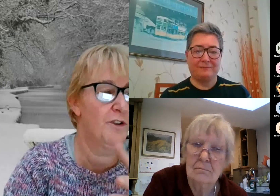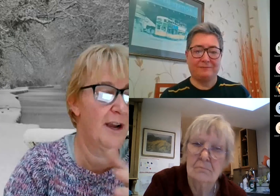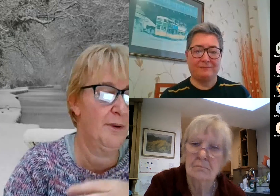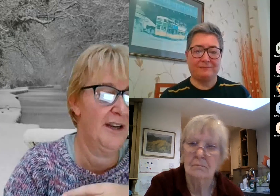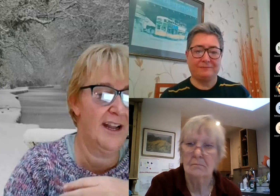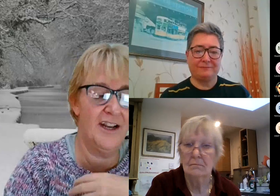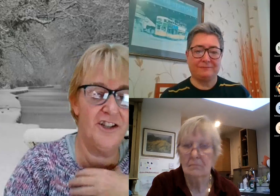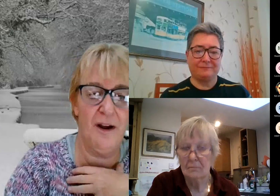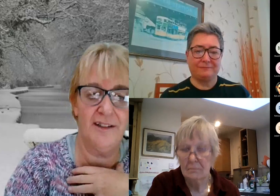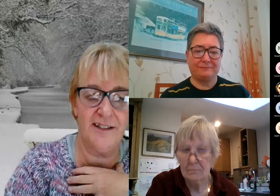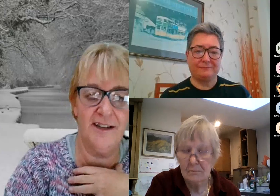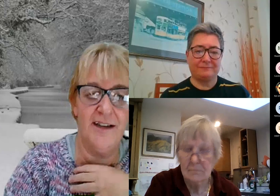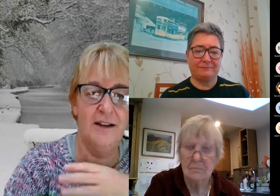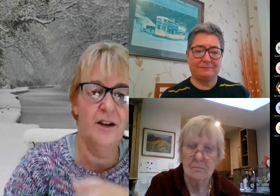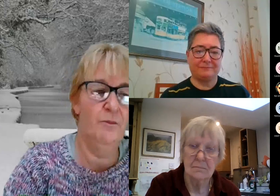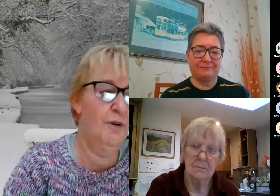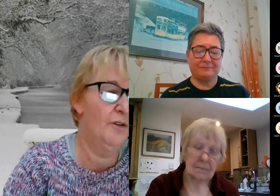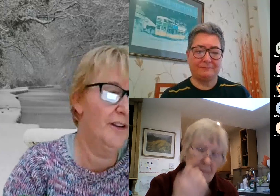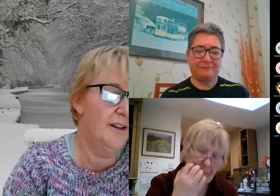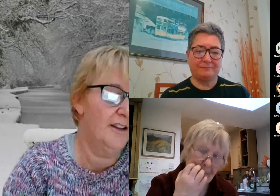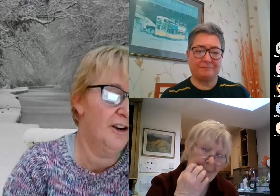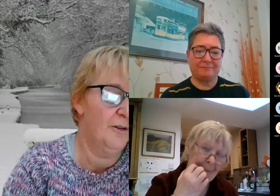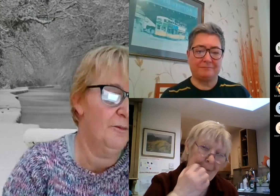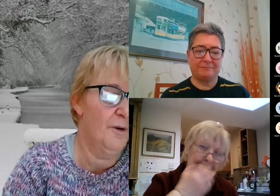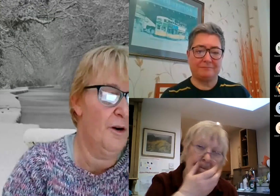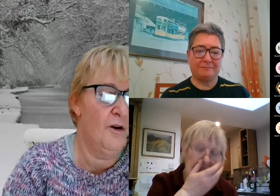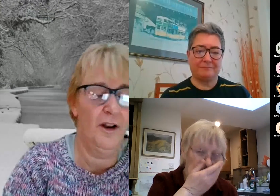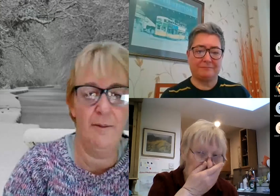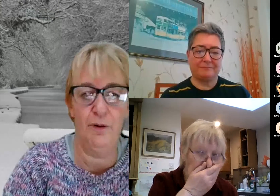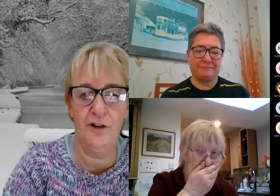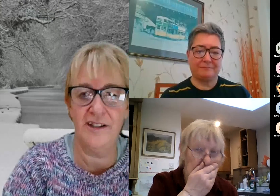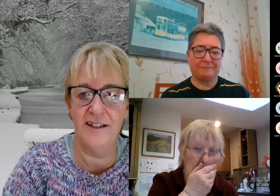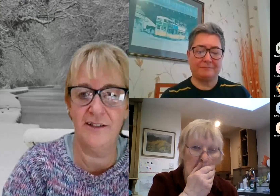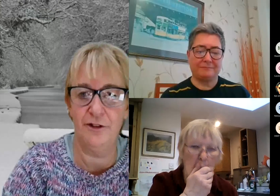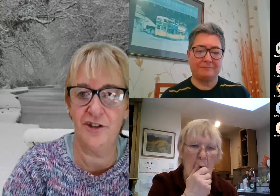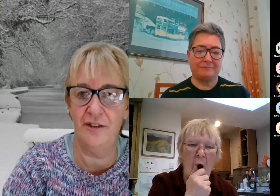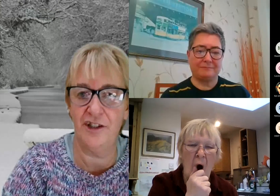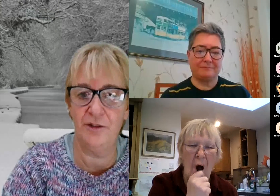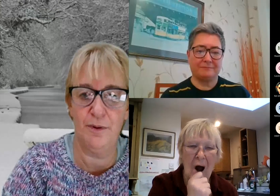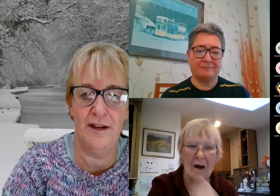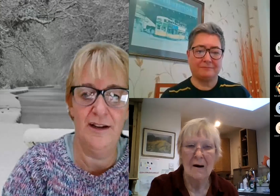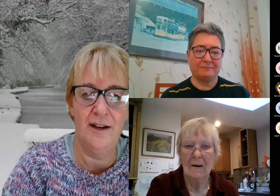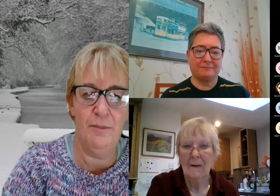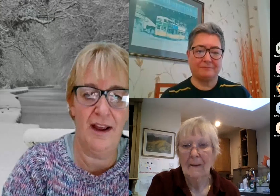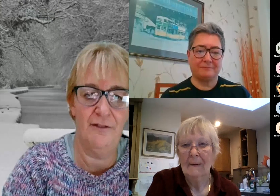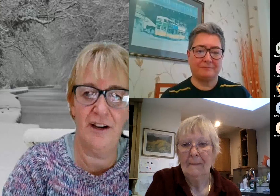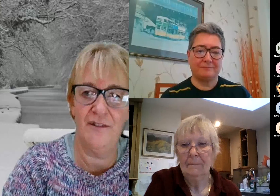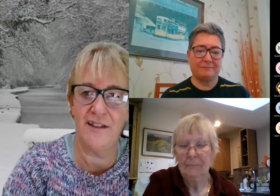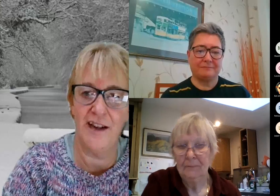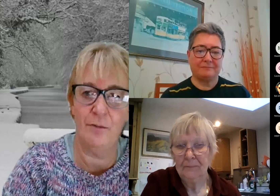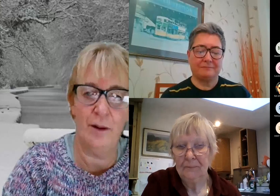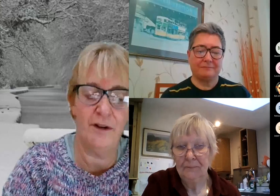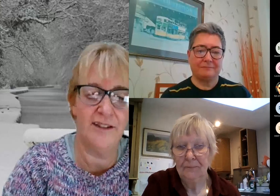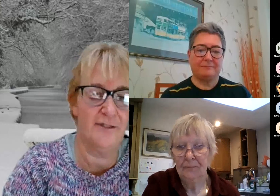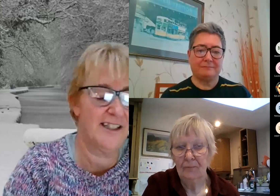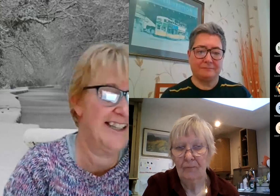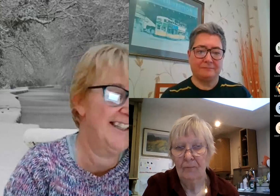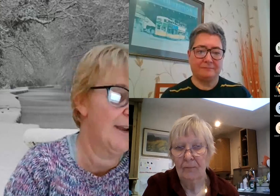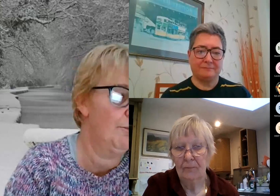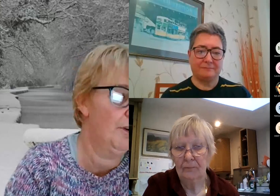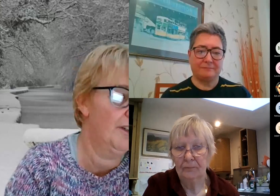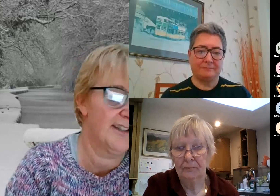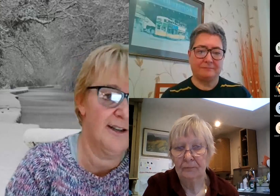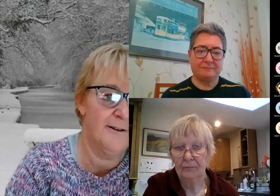to say what would happen in Hmrc, but, you know, all employers in the civil service should be behaving in the same way because